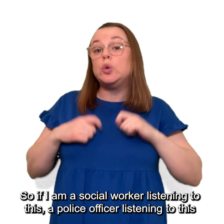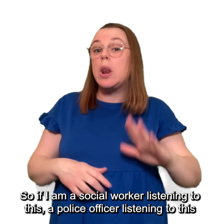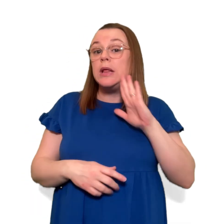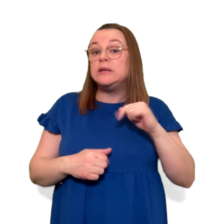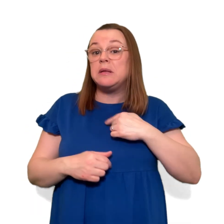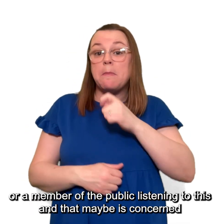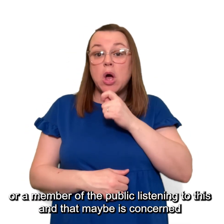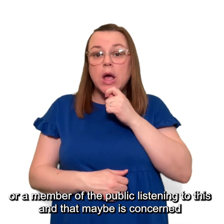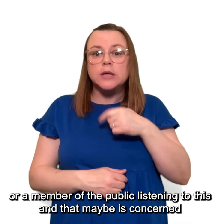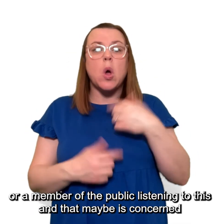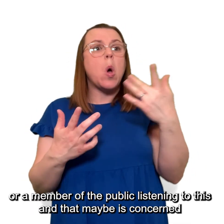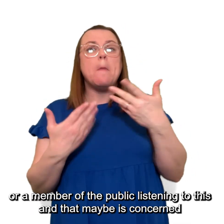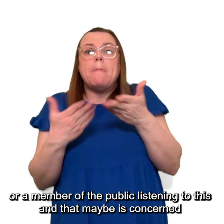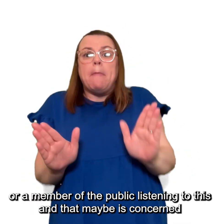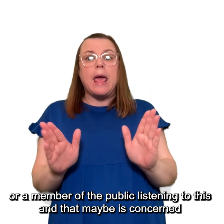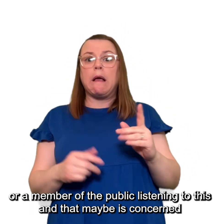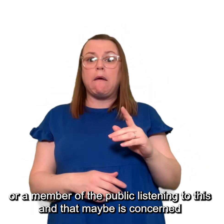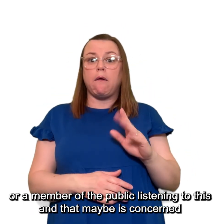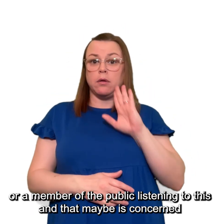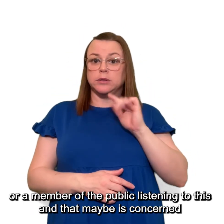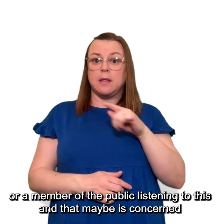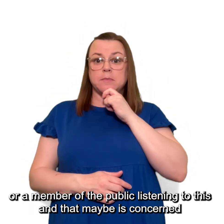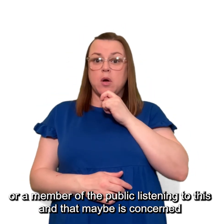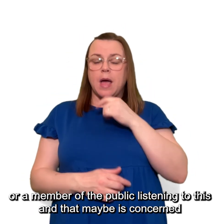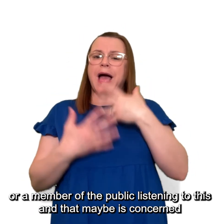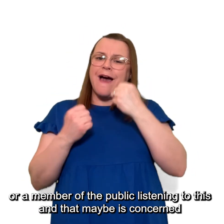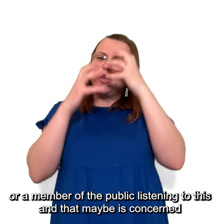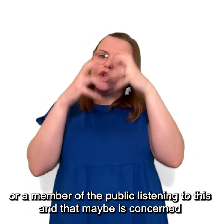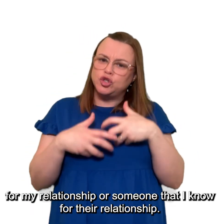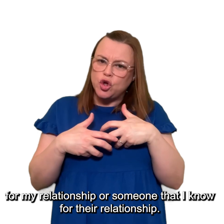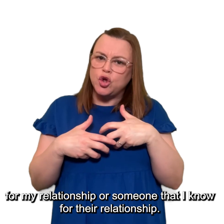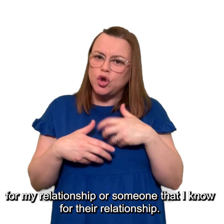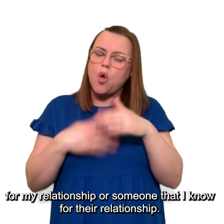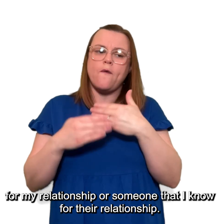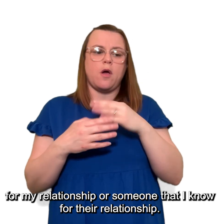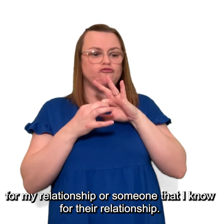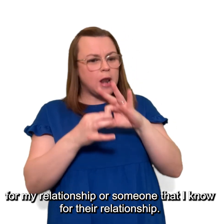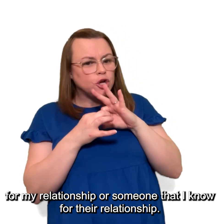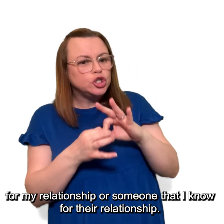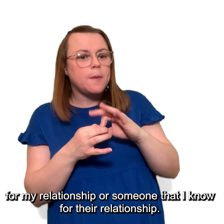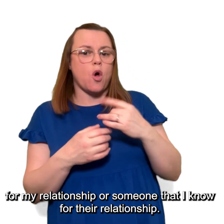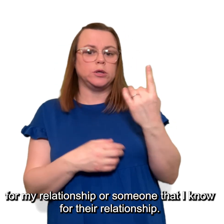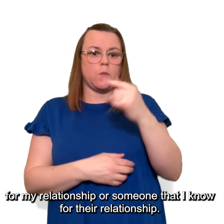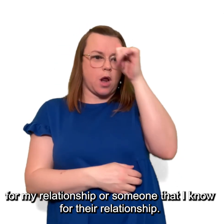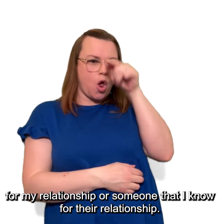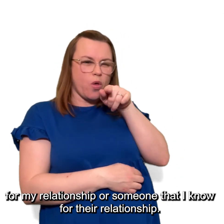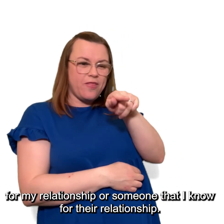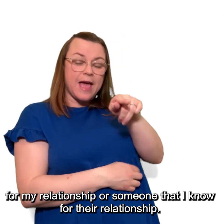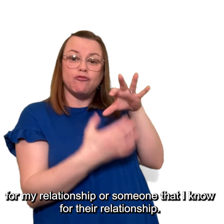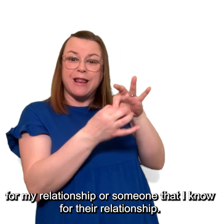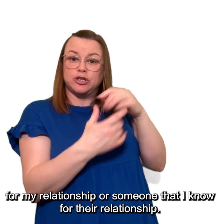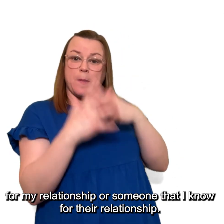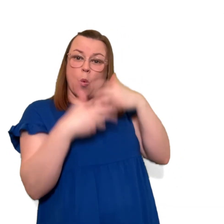to this, or a member of the public listening to this that maybe is concerned for my relationship or someone that I know for